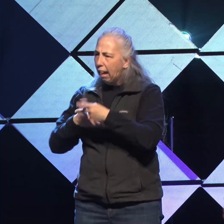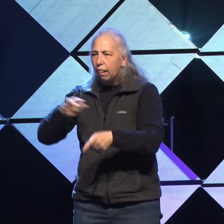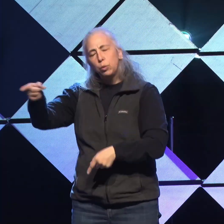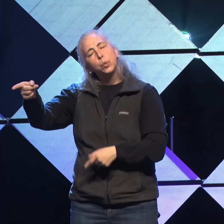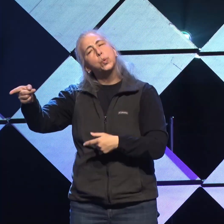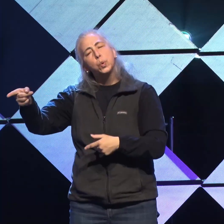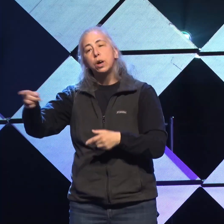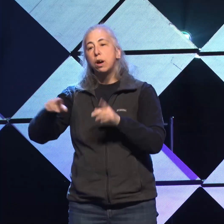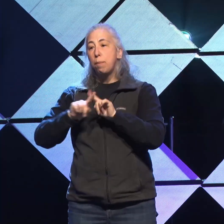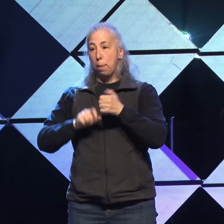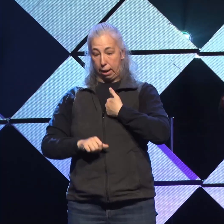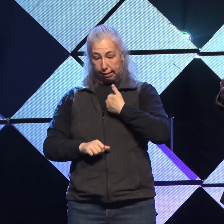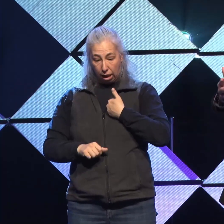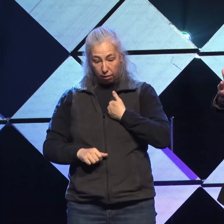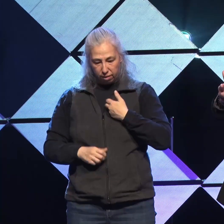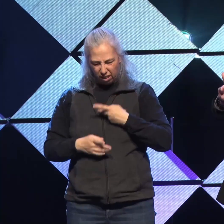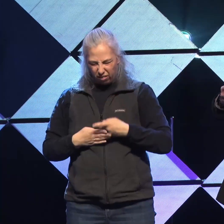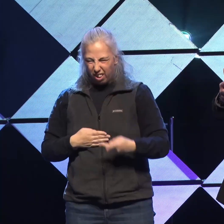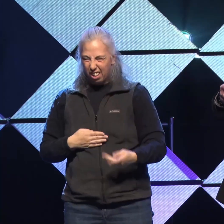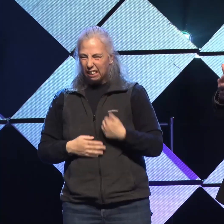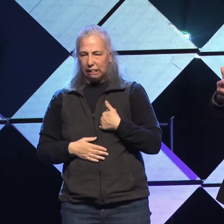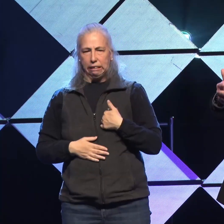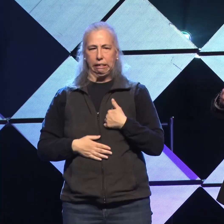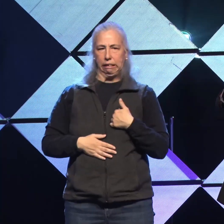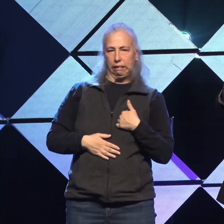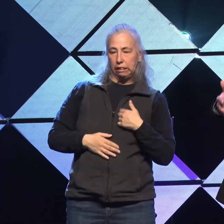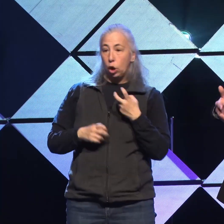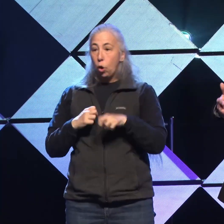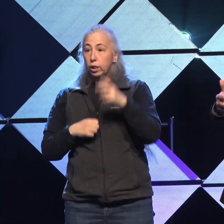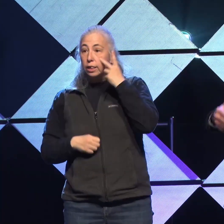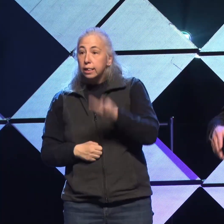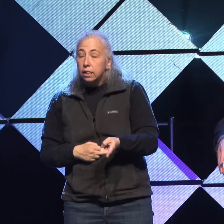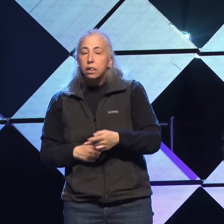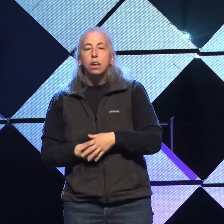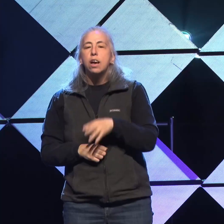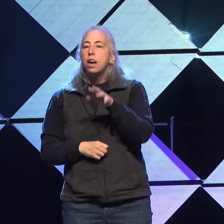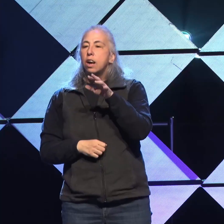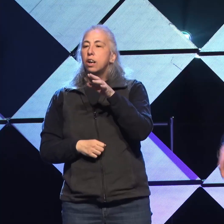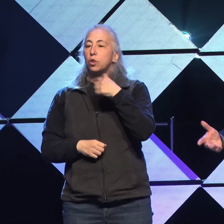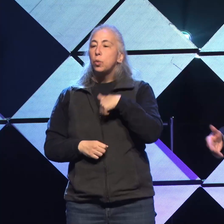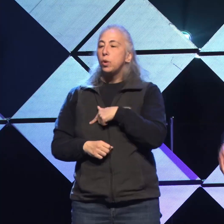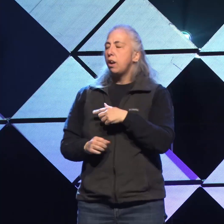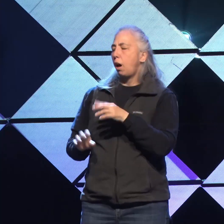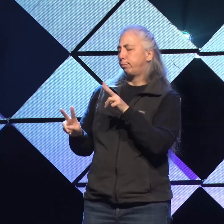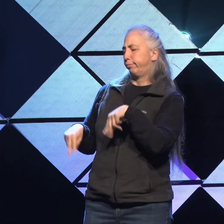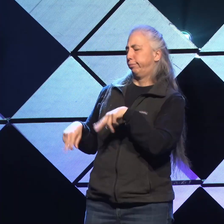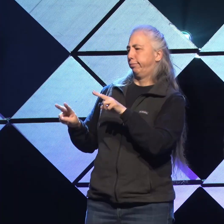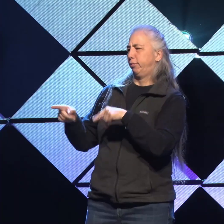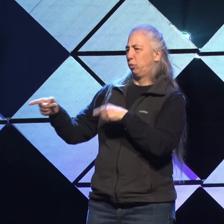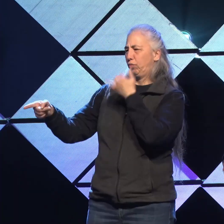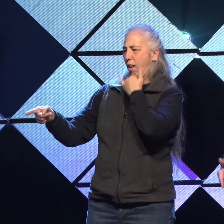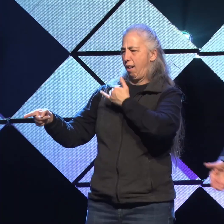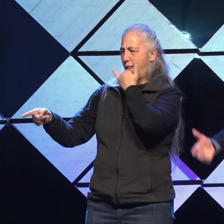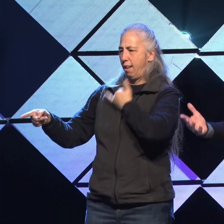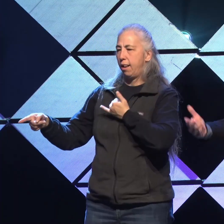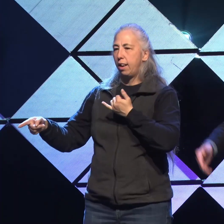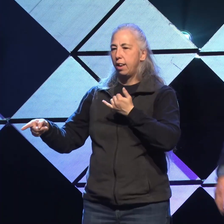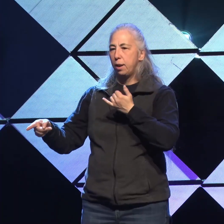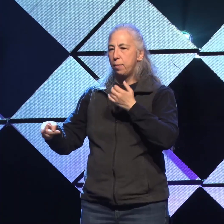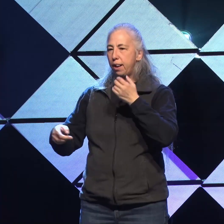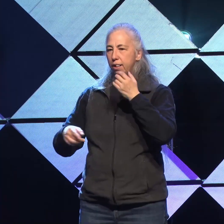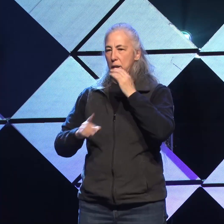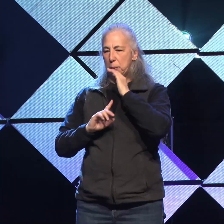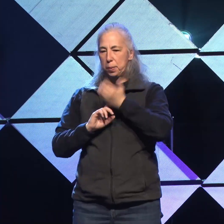ourselves, it's tough. So we're quick to judge like the Pharisee, but we don't see it in ourselves, just